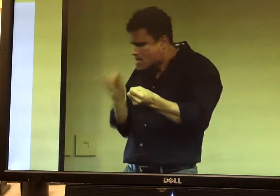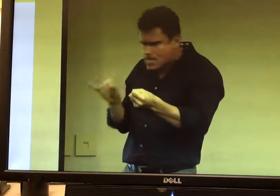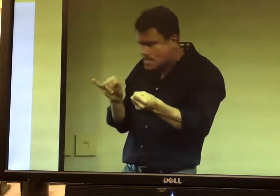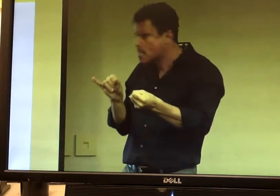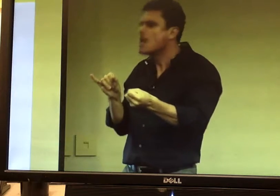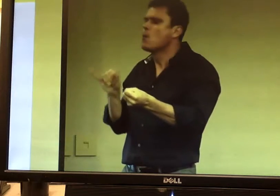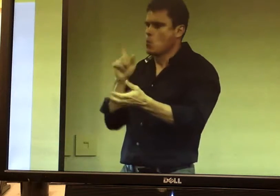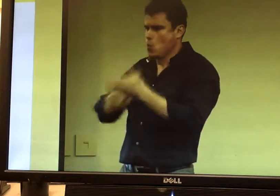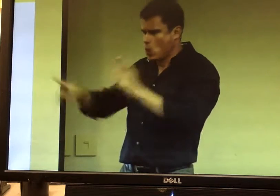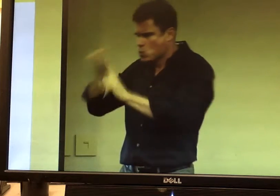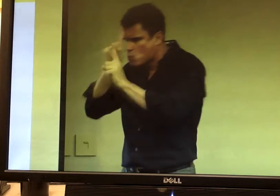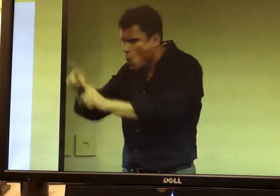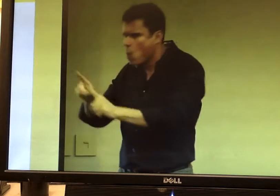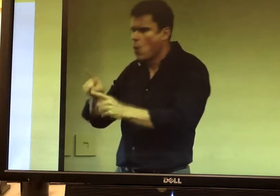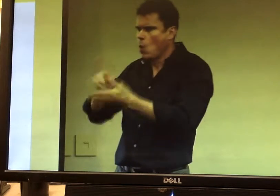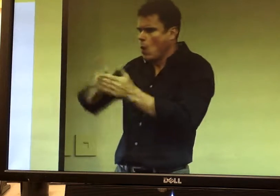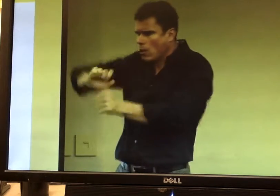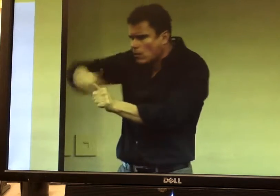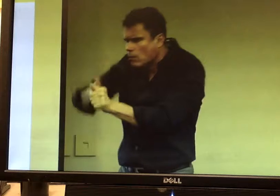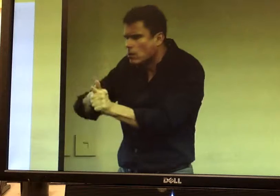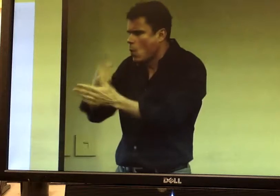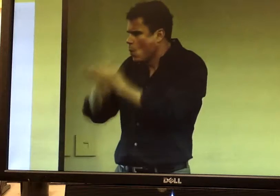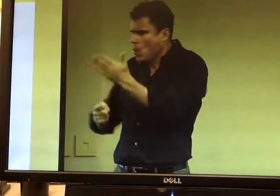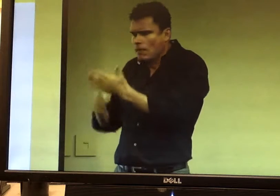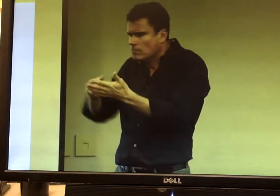There's a lot of actual processing that goes on, figuring out the